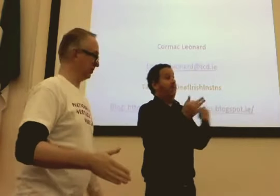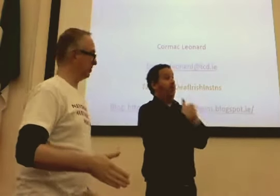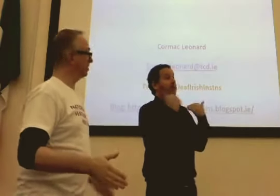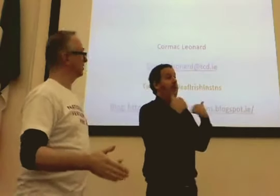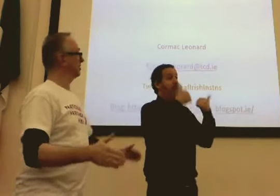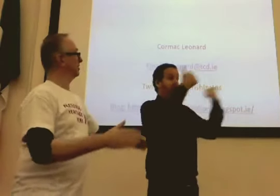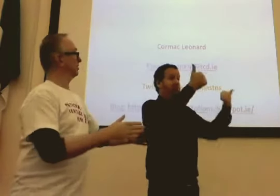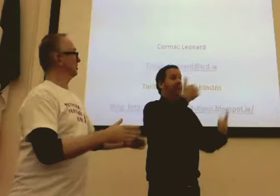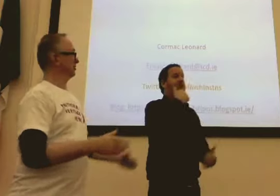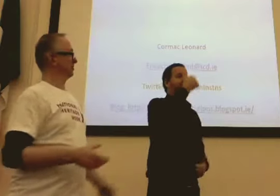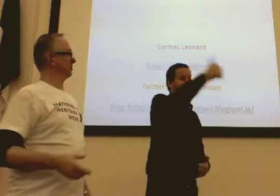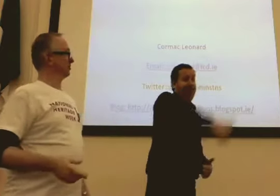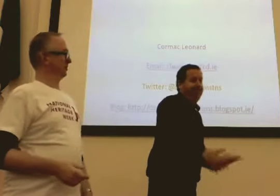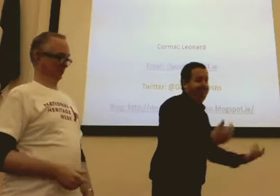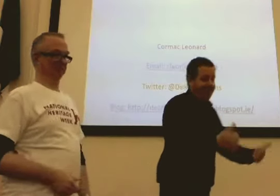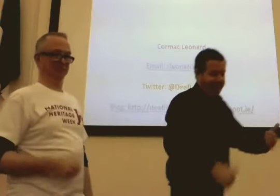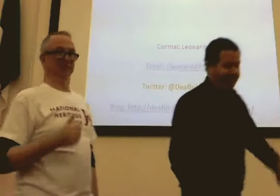Oh, thank you for that information. That's great. Thank you.